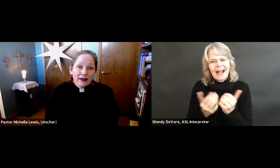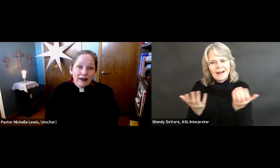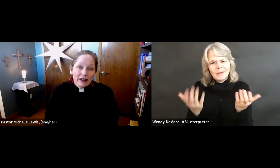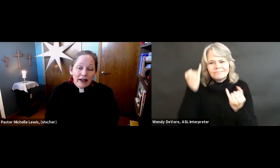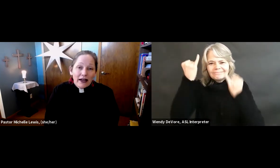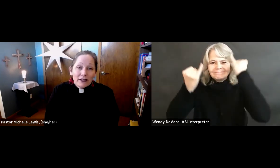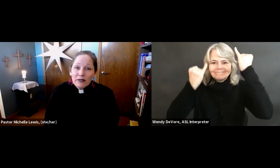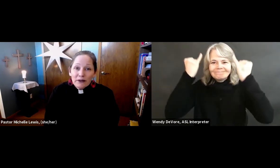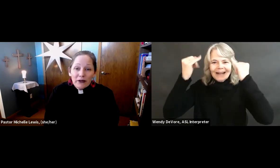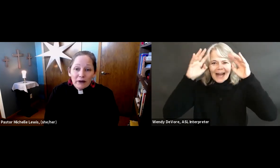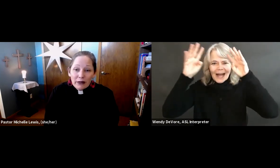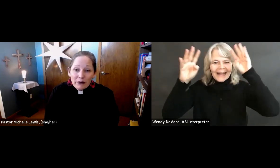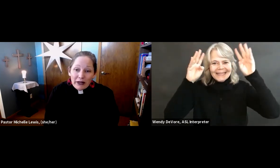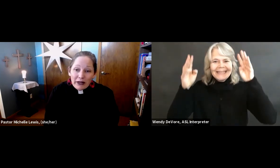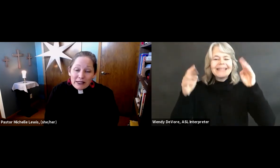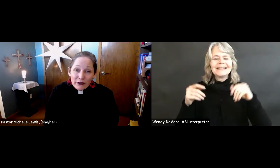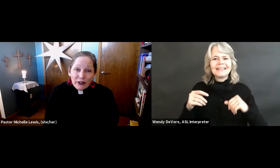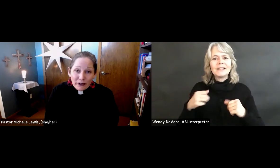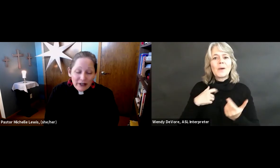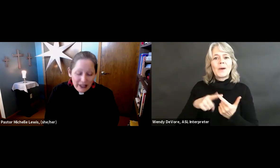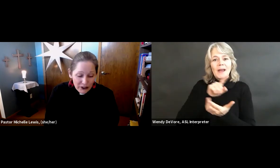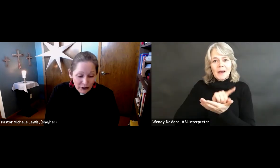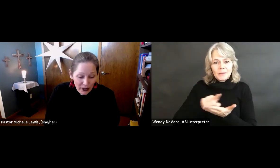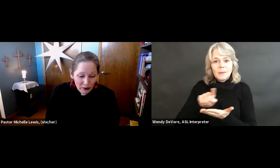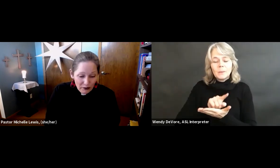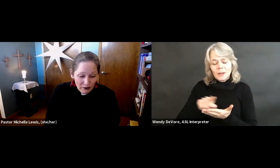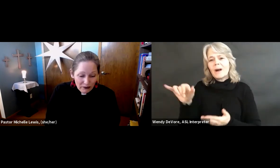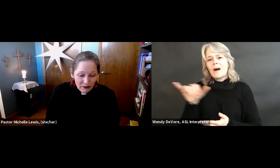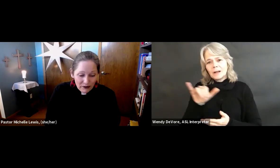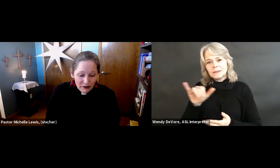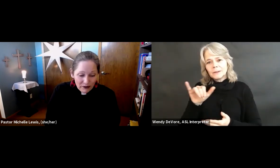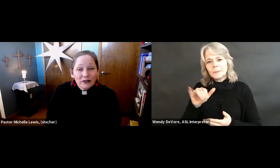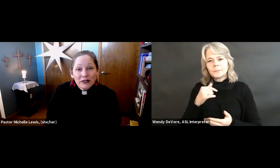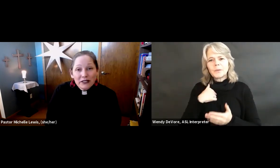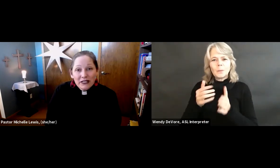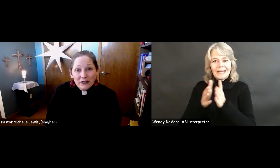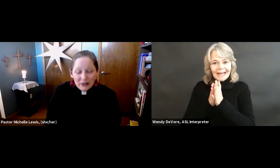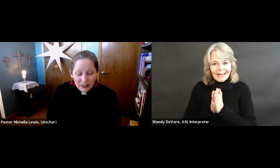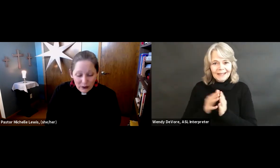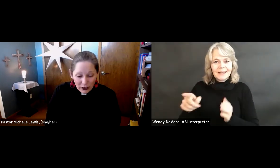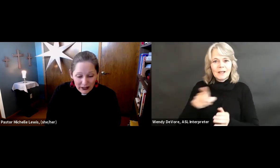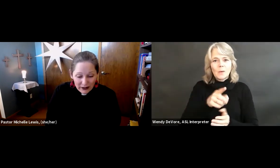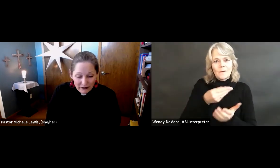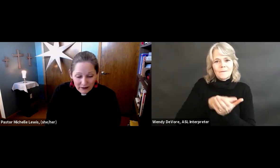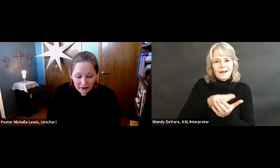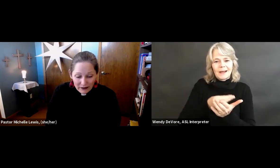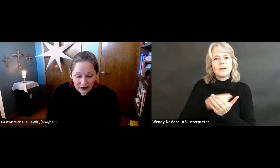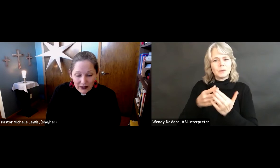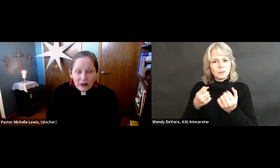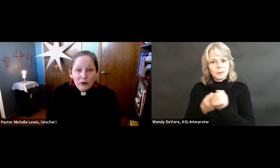And as we do every week, we ask for your financial help to continue this work. We need